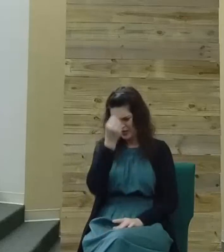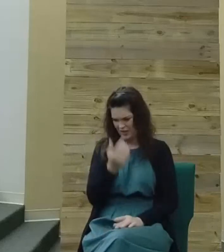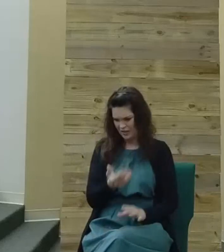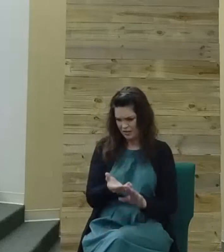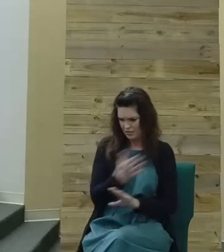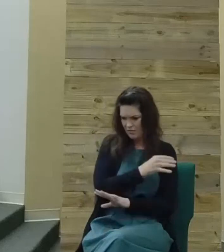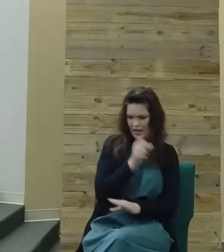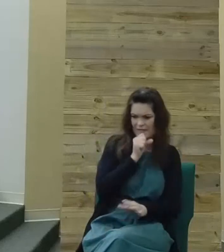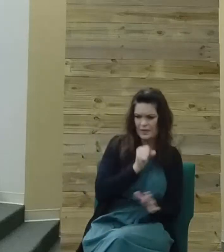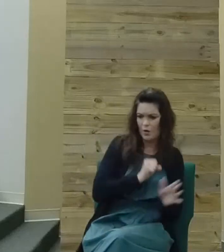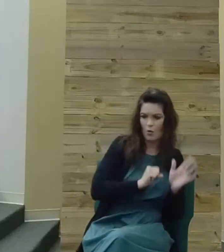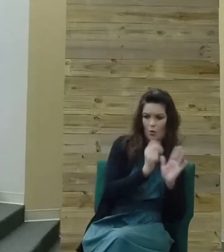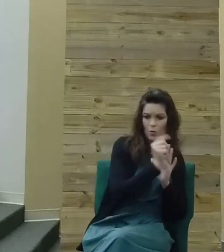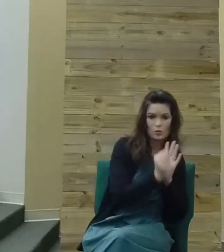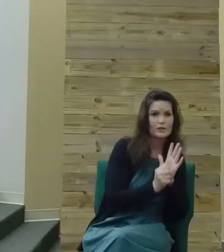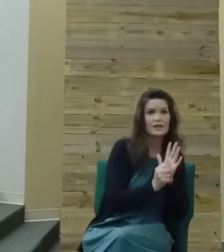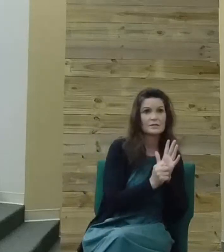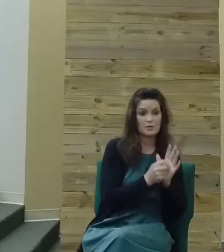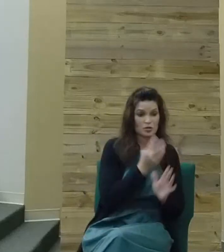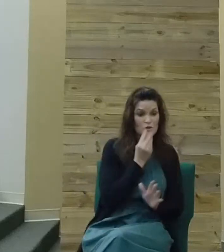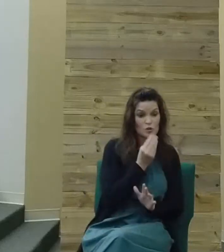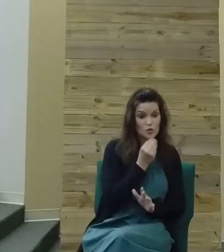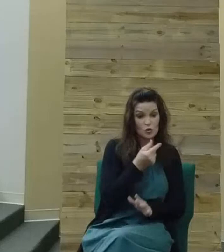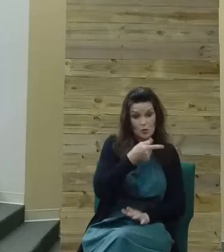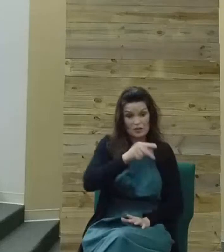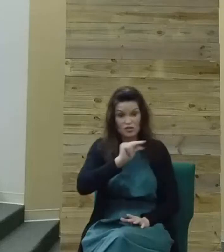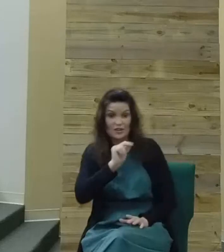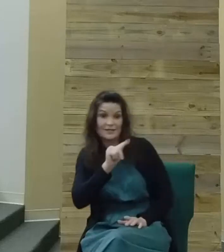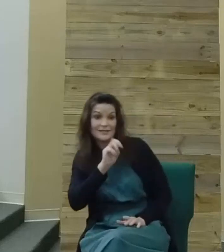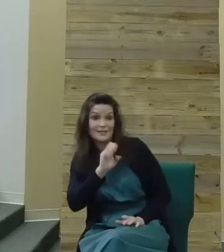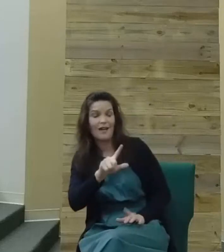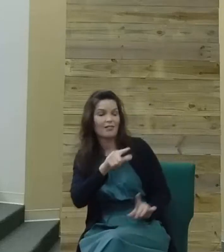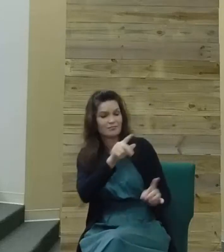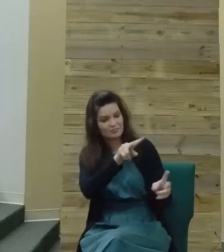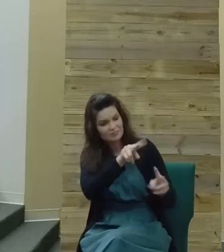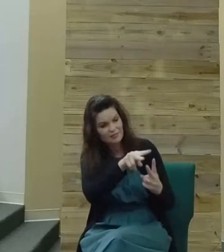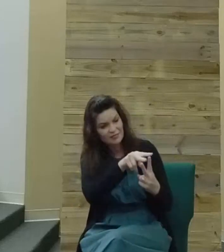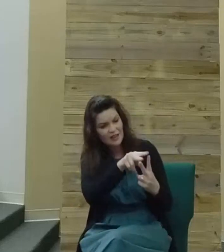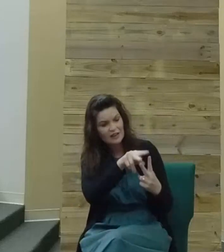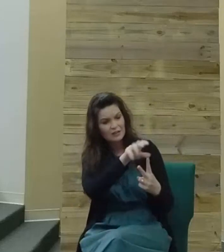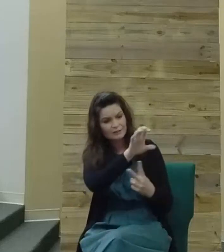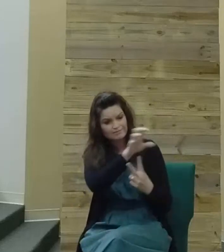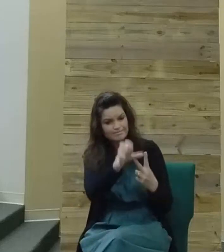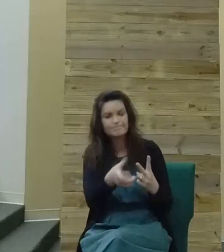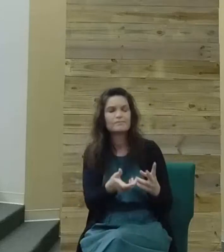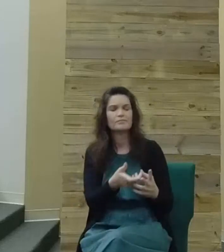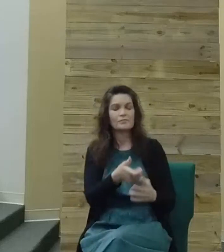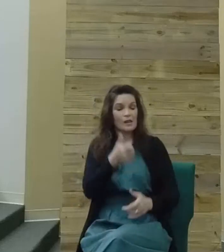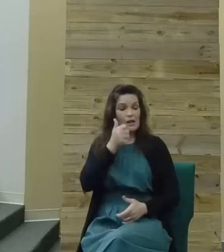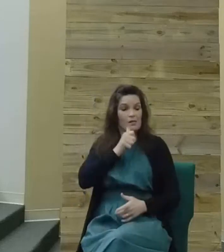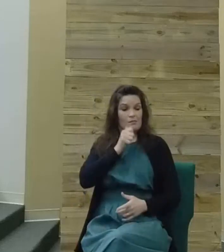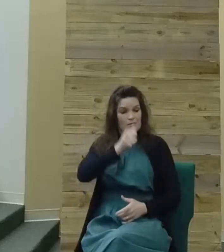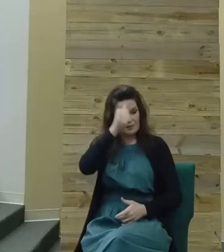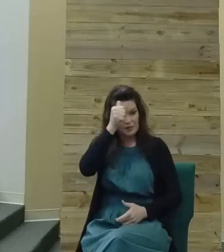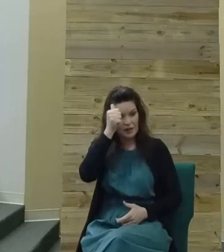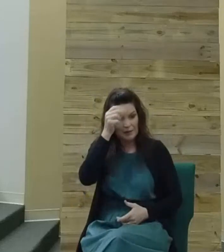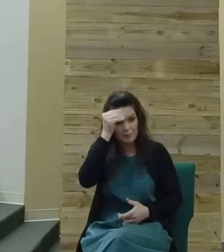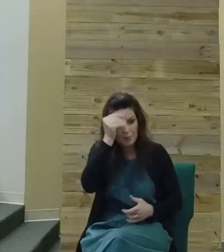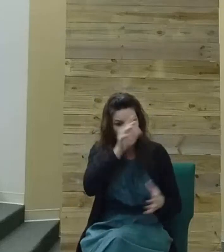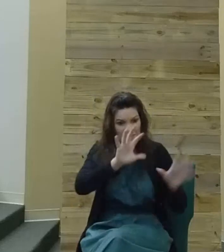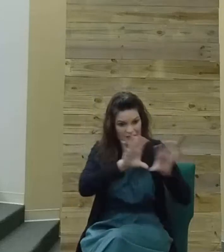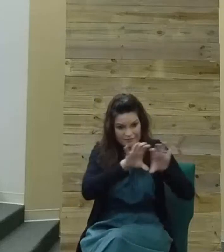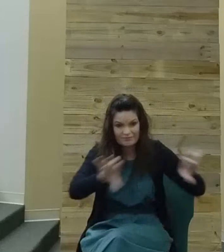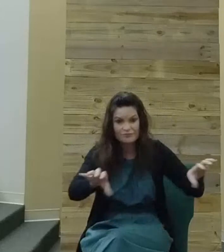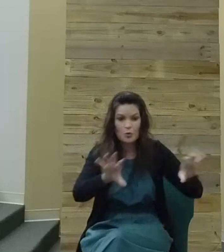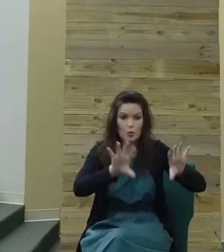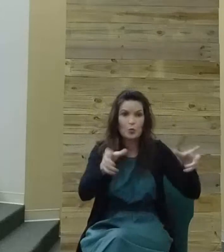Old Testament, and even in Jesus' day, Jew and Gentile were in opposition. There were different groups. Men and women were